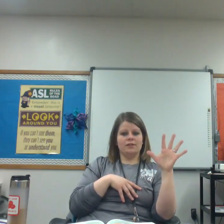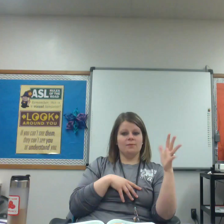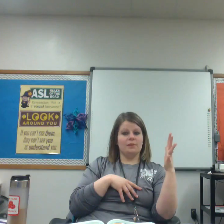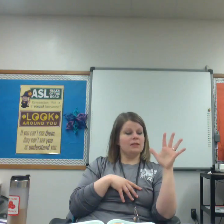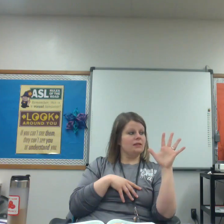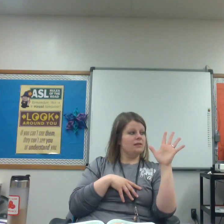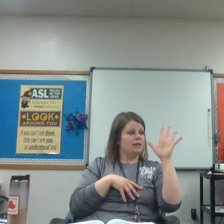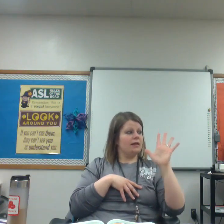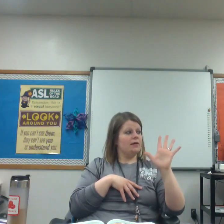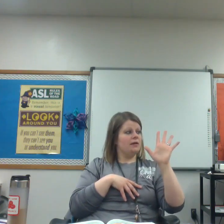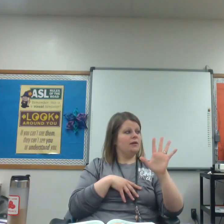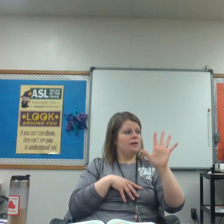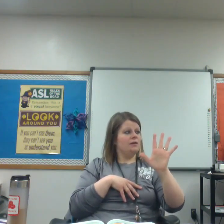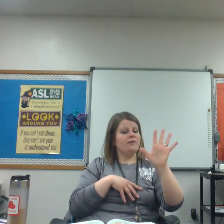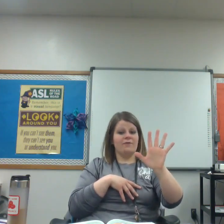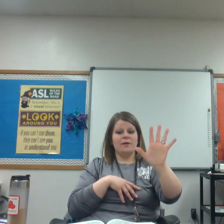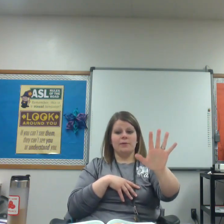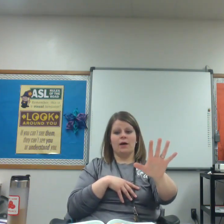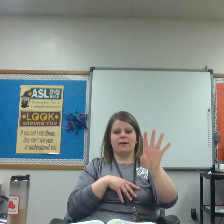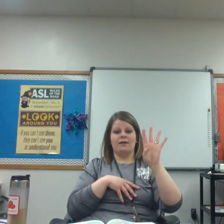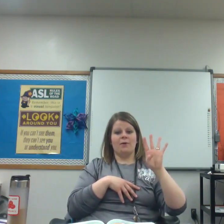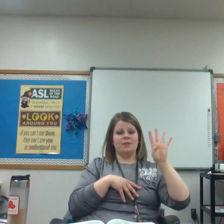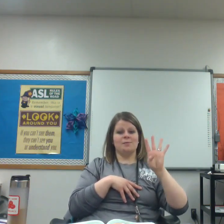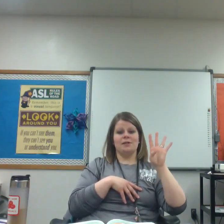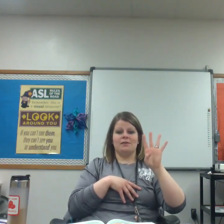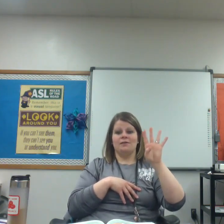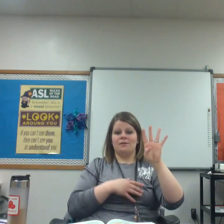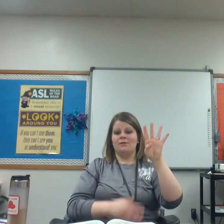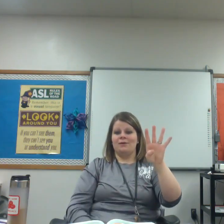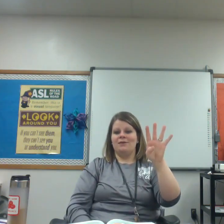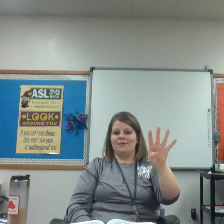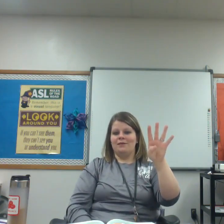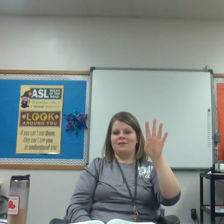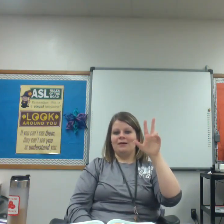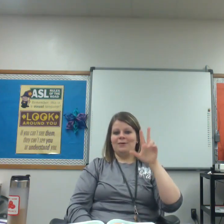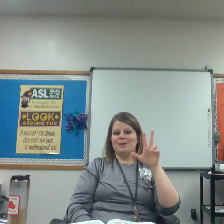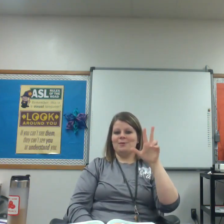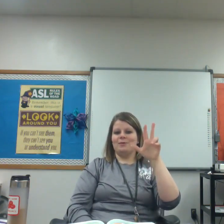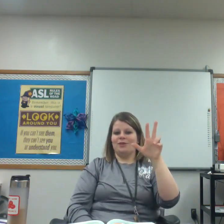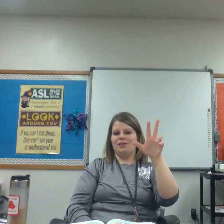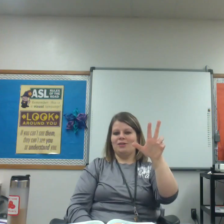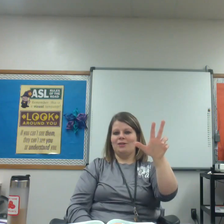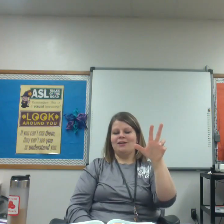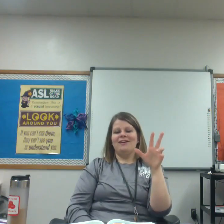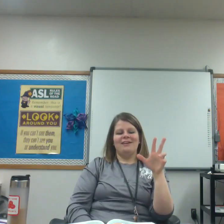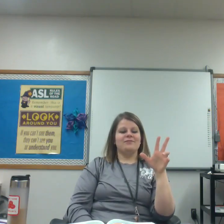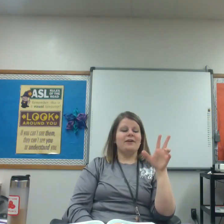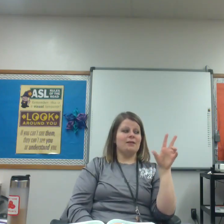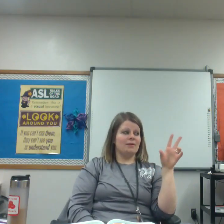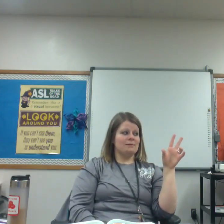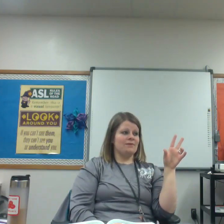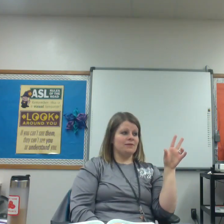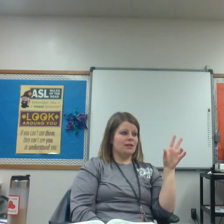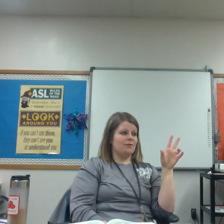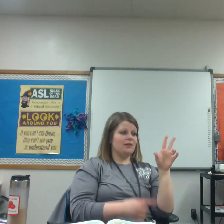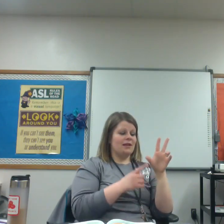could be like 5 people. 5 people walking. What would this be? 4 people walking. How about this people? It's funny because my first hour people class and a